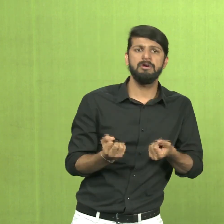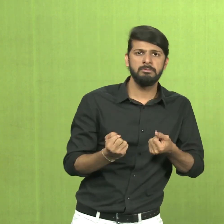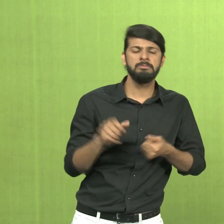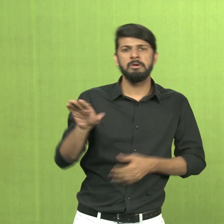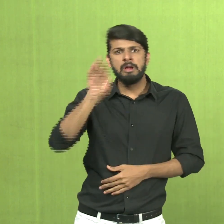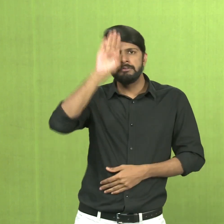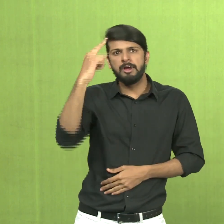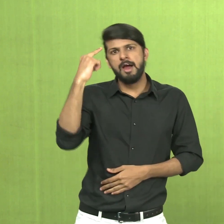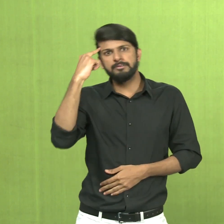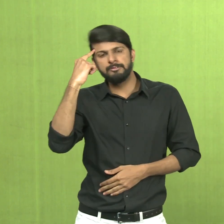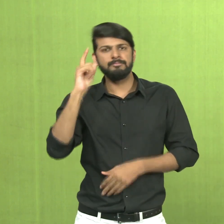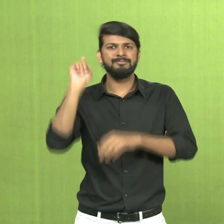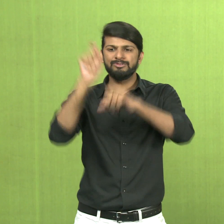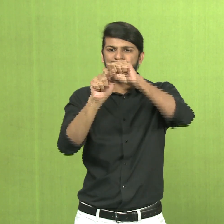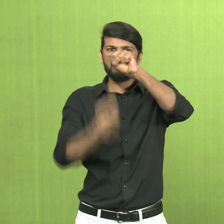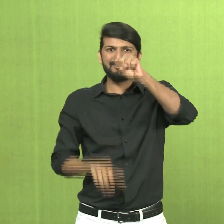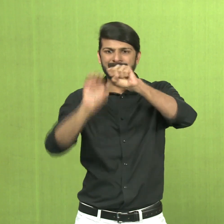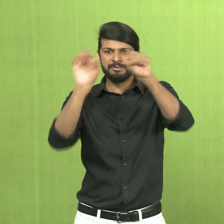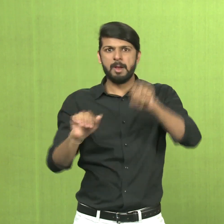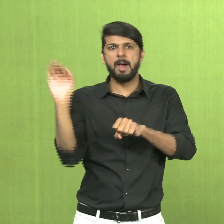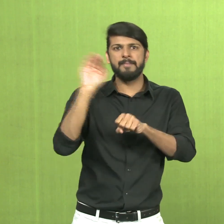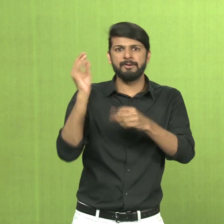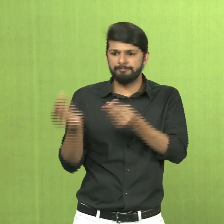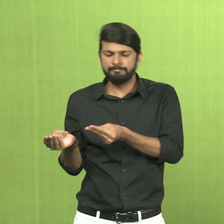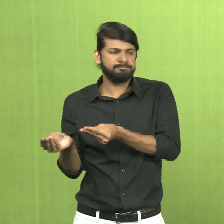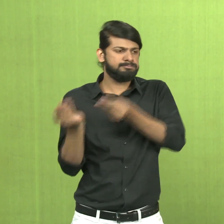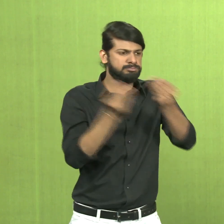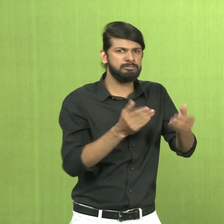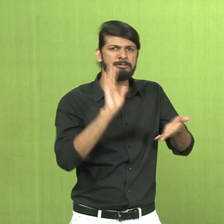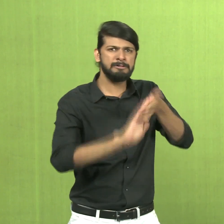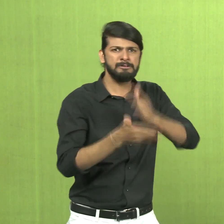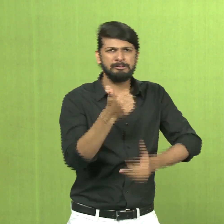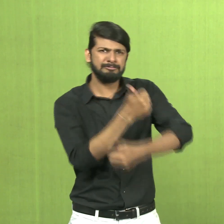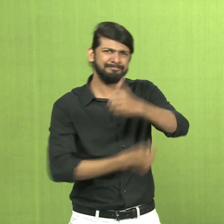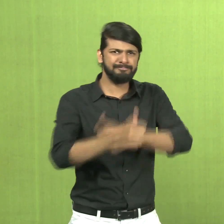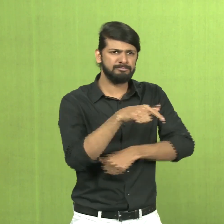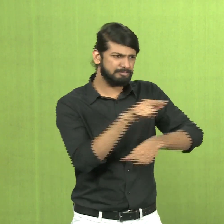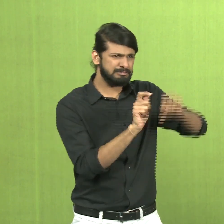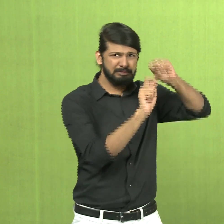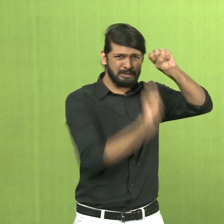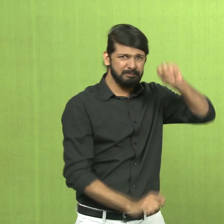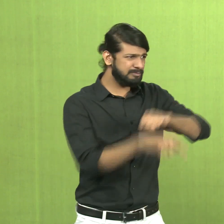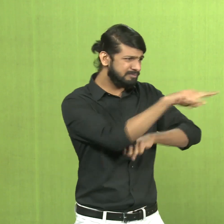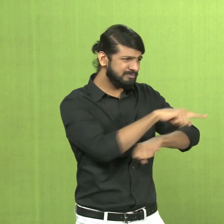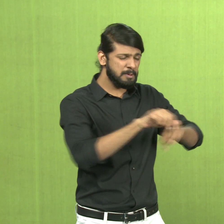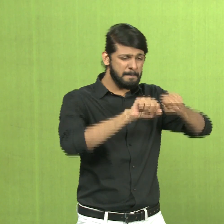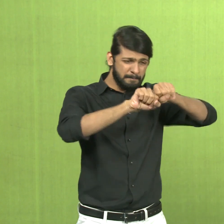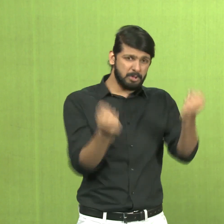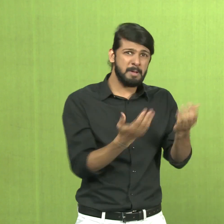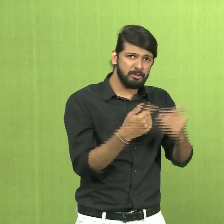been invited as one of the suitors for Sita as her would-be husband, and the king Janak, Sita's